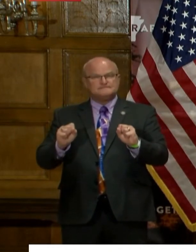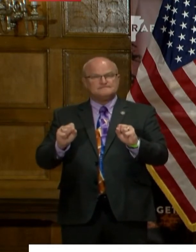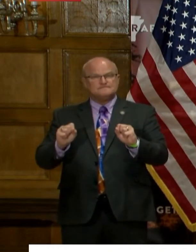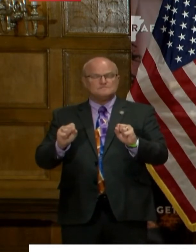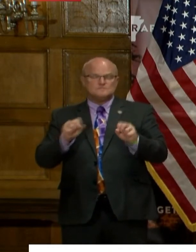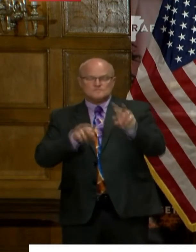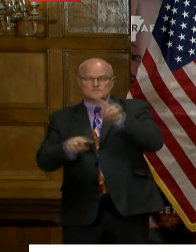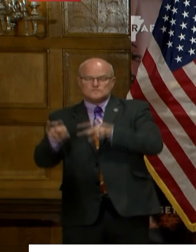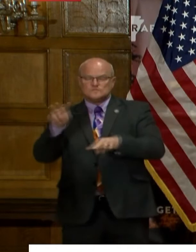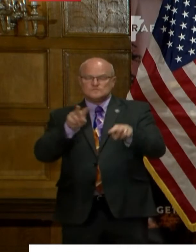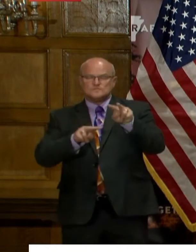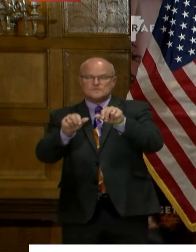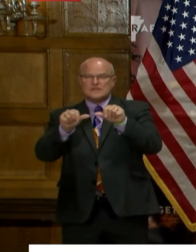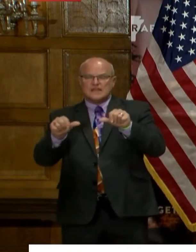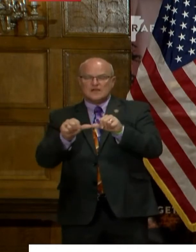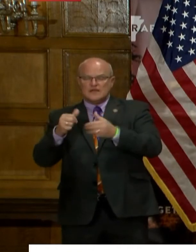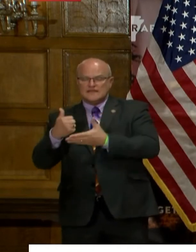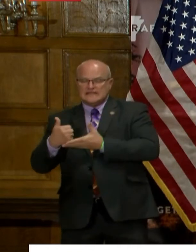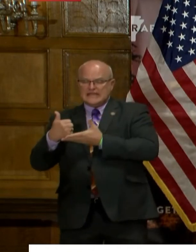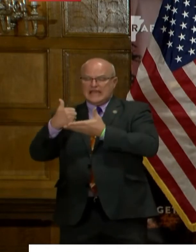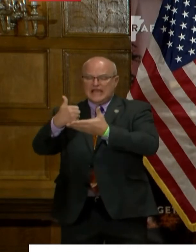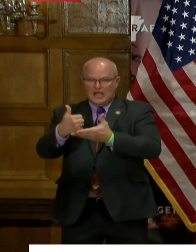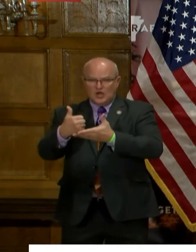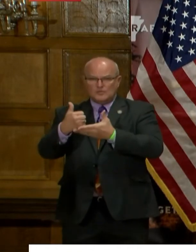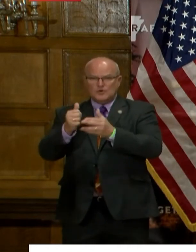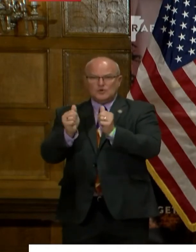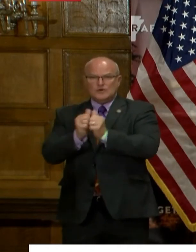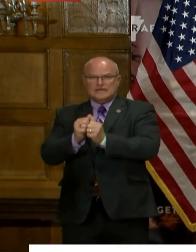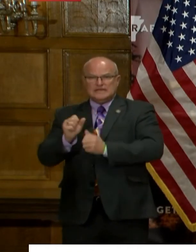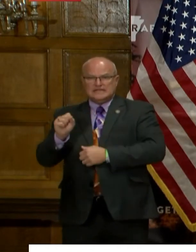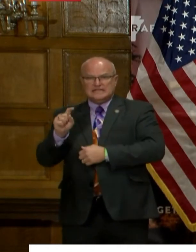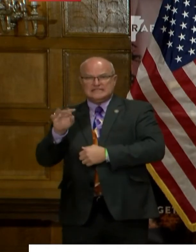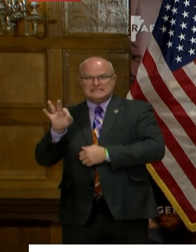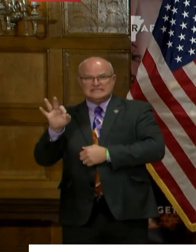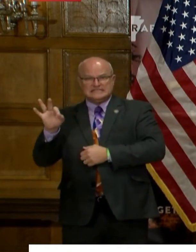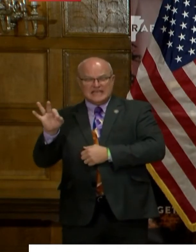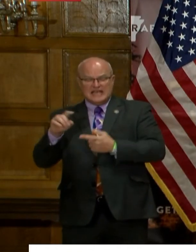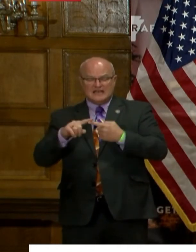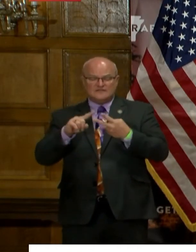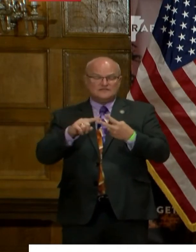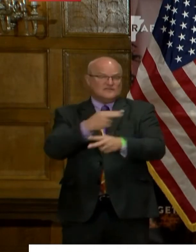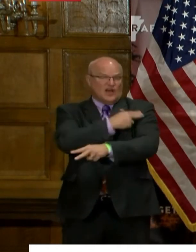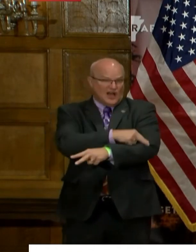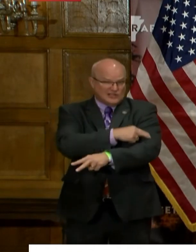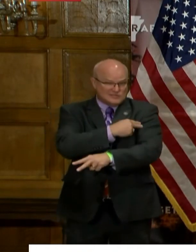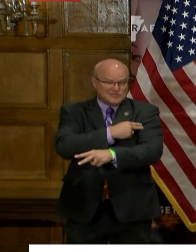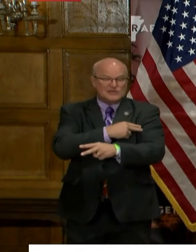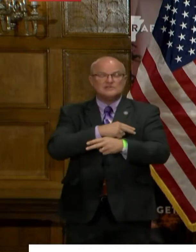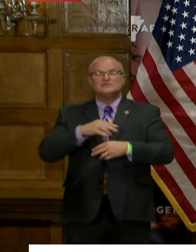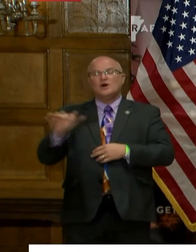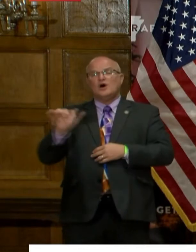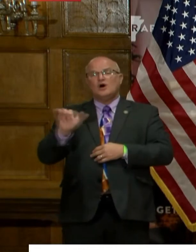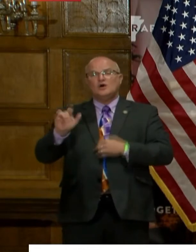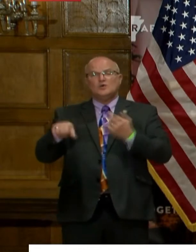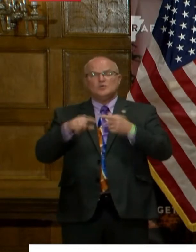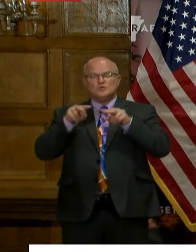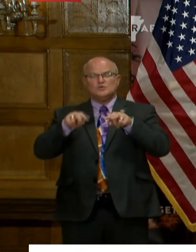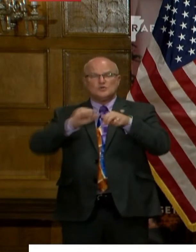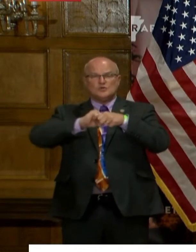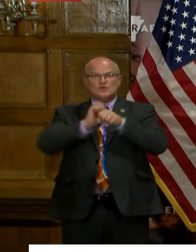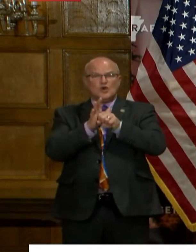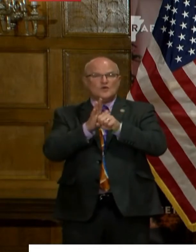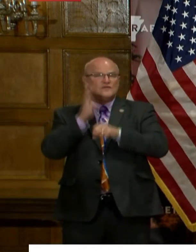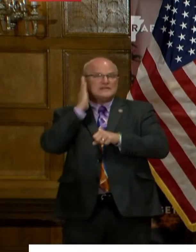we're looking for areas that can help in our staffing issues in our hospitals, but also when you look at the COVID